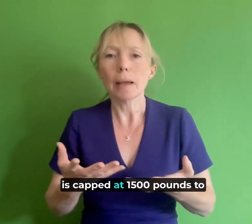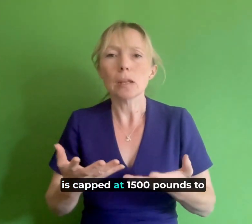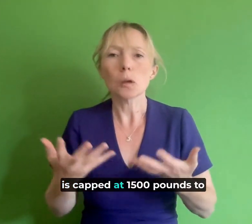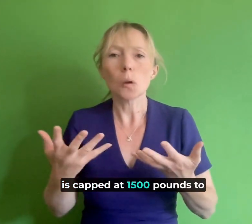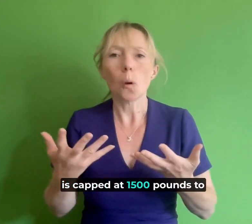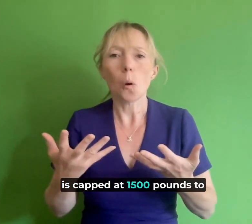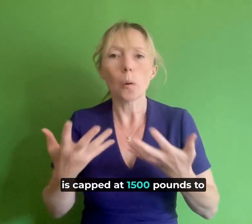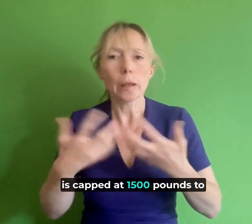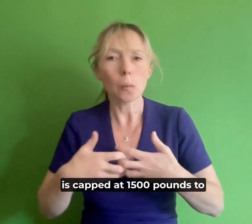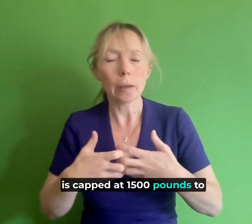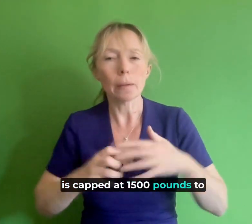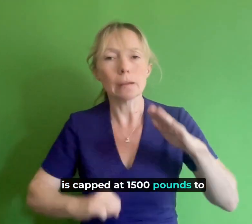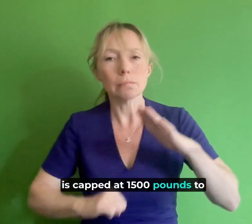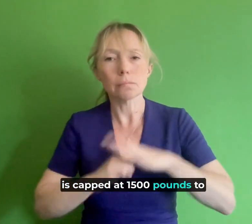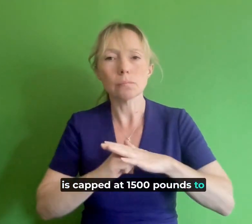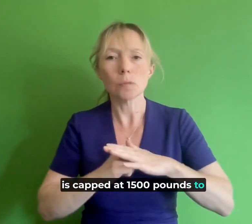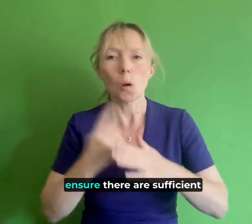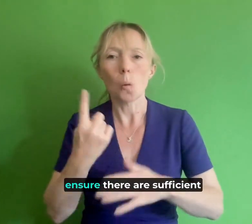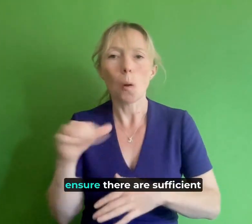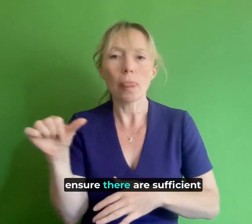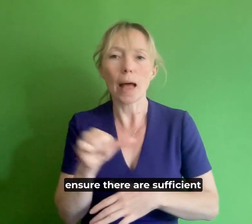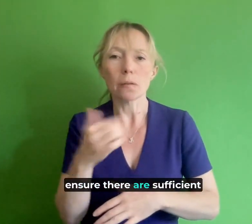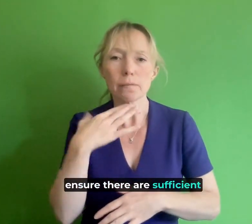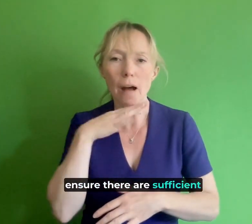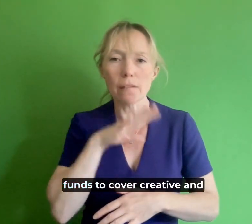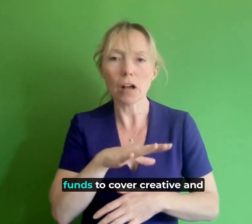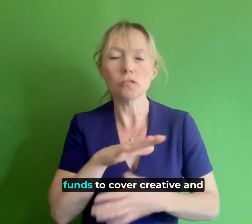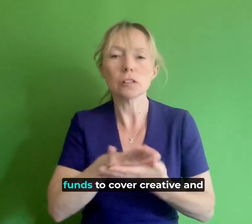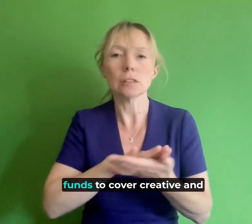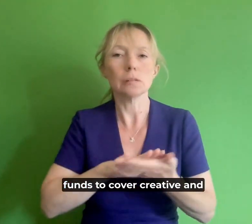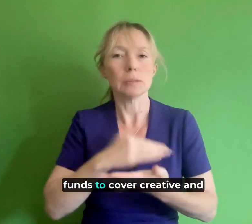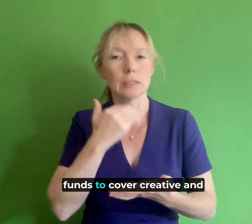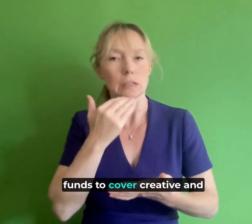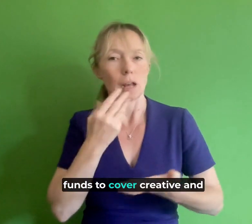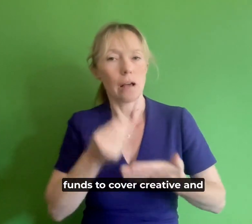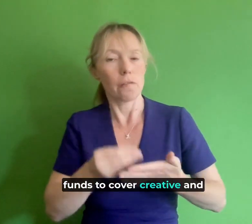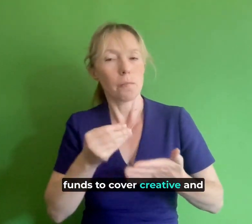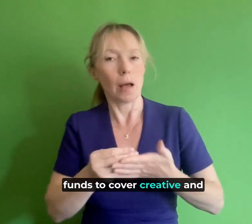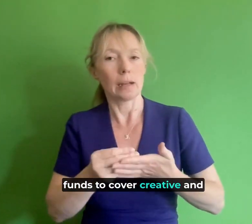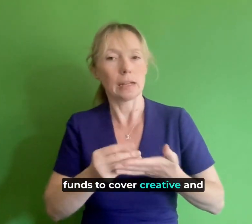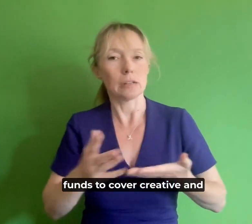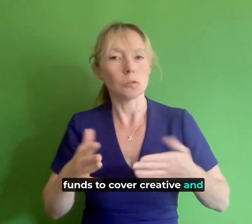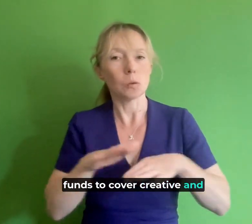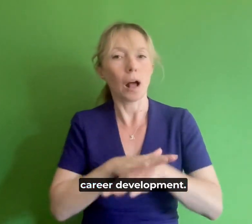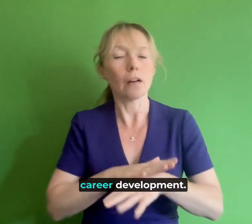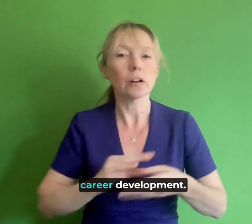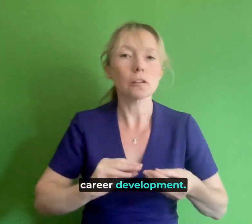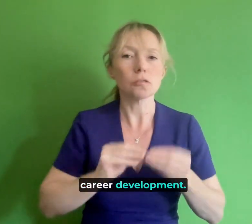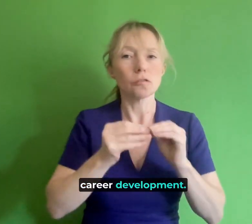£1,500 to ensure there are sufficient funds to cover creative and career